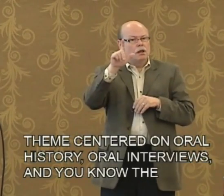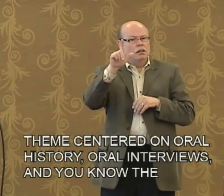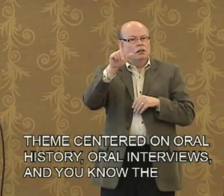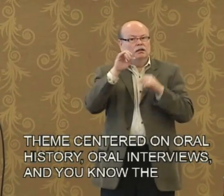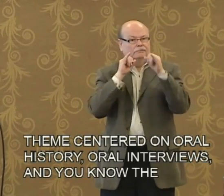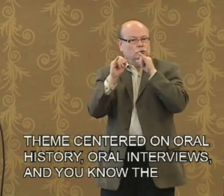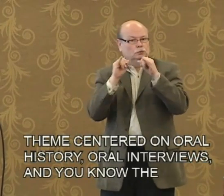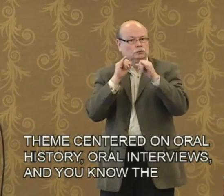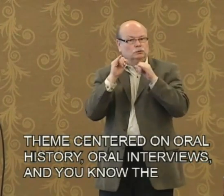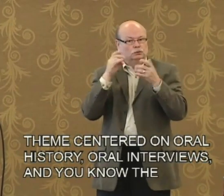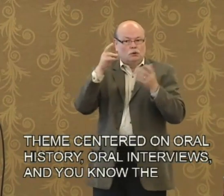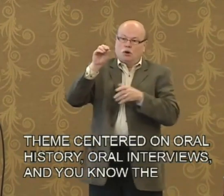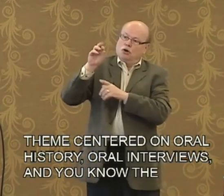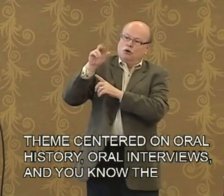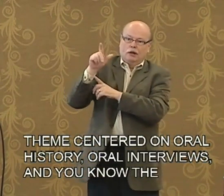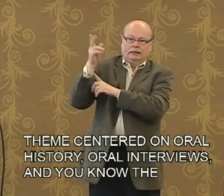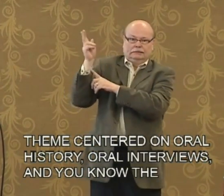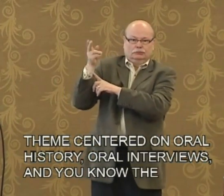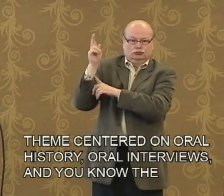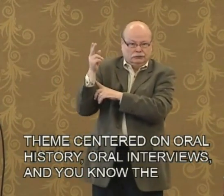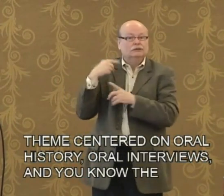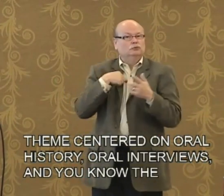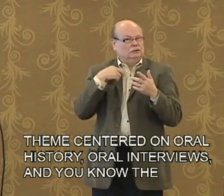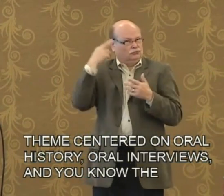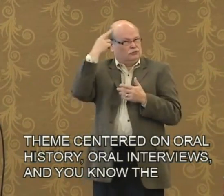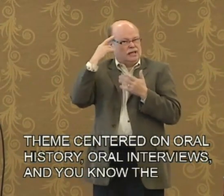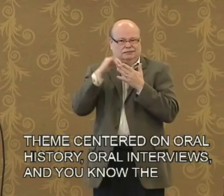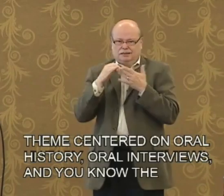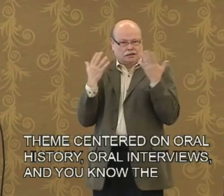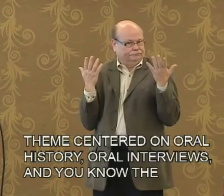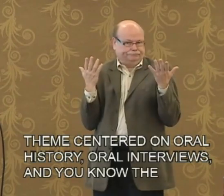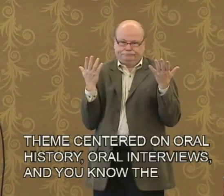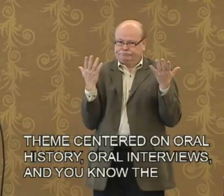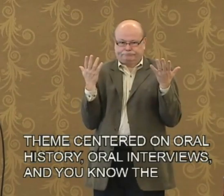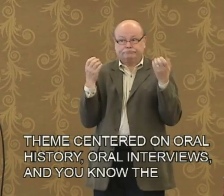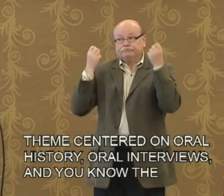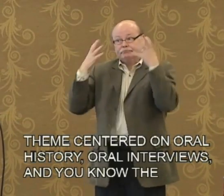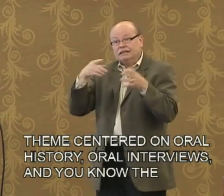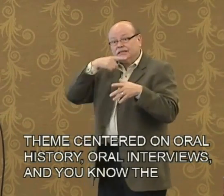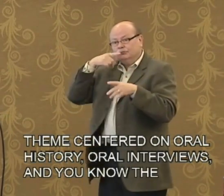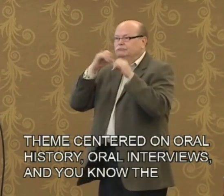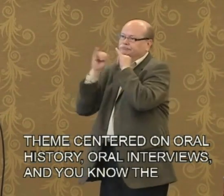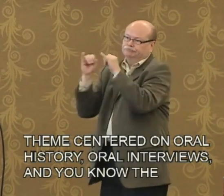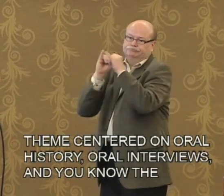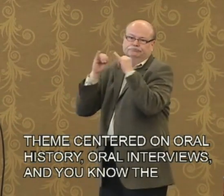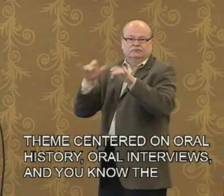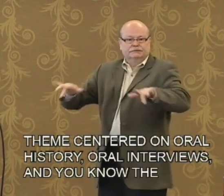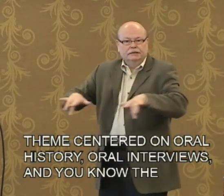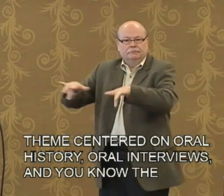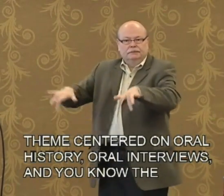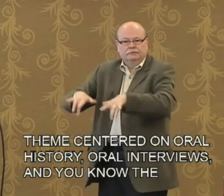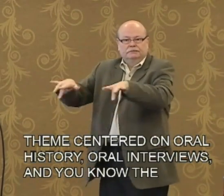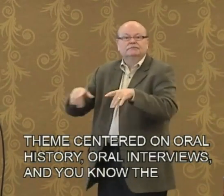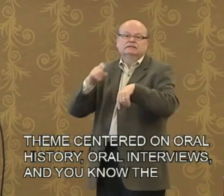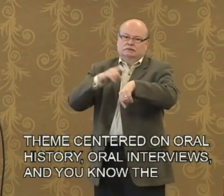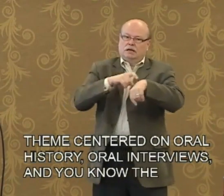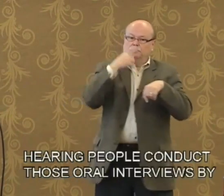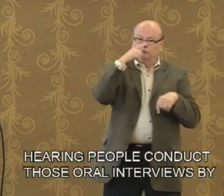centered on oral history, oral interviews and you know that hearing